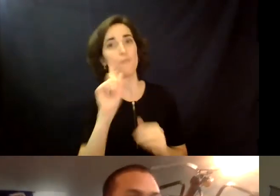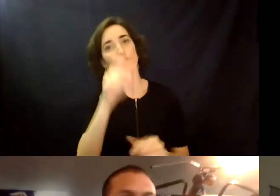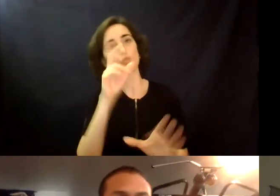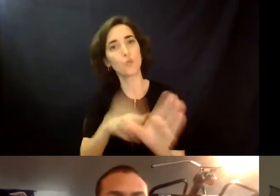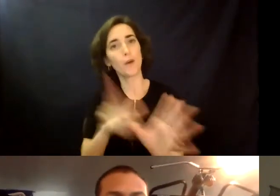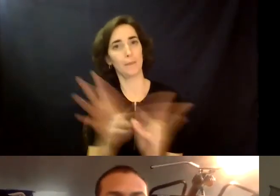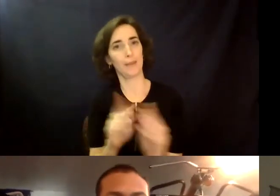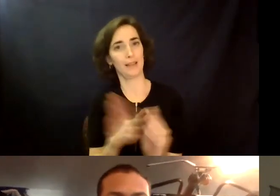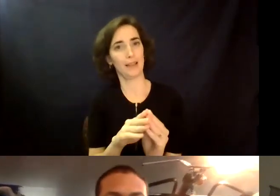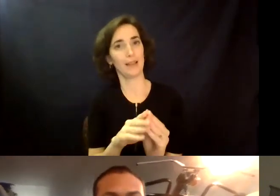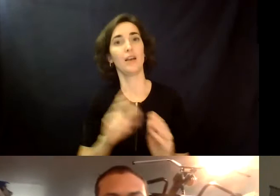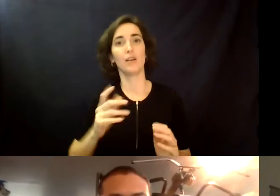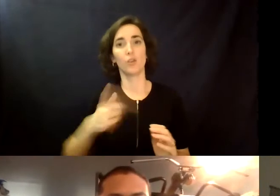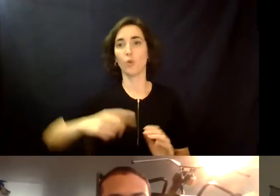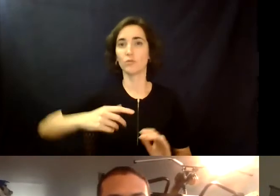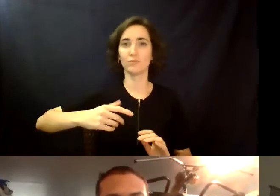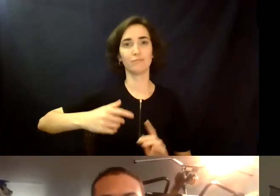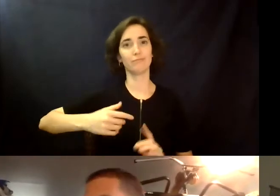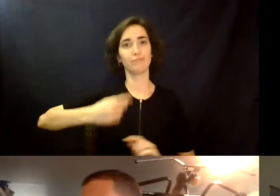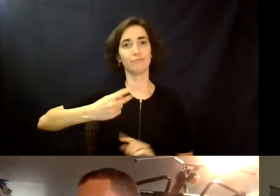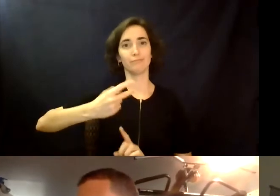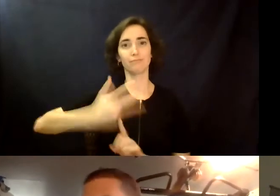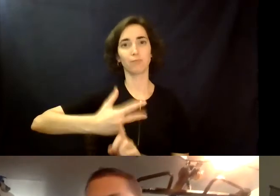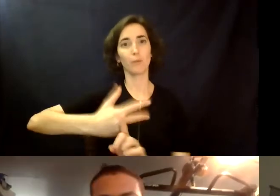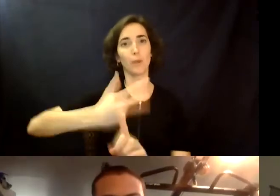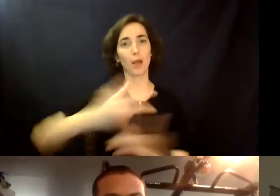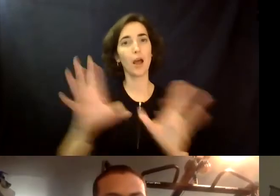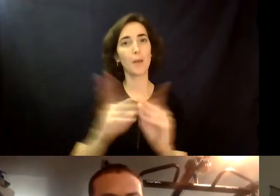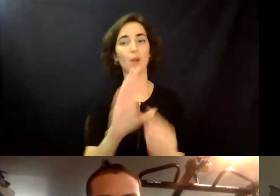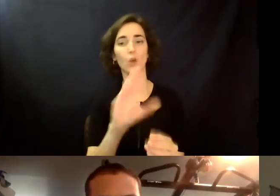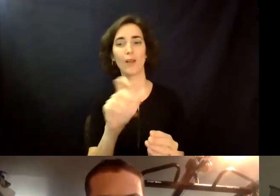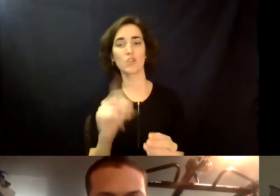at those quarterly Human Service Transportation Coalition meetings.